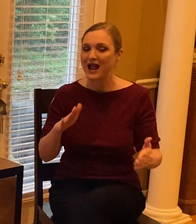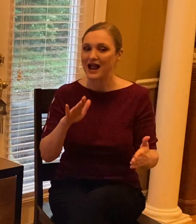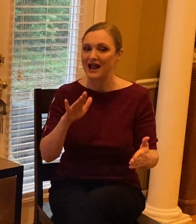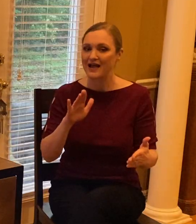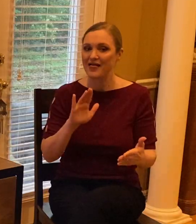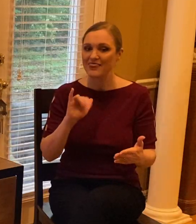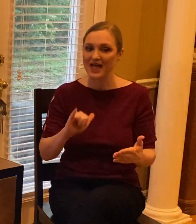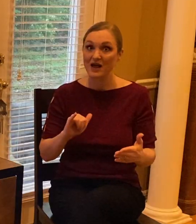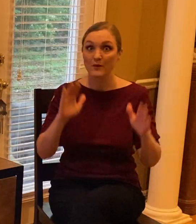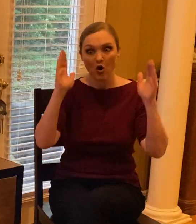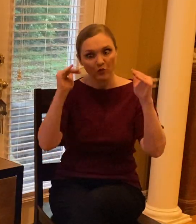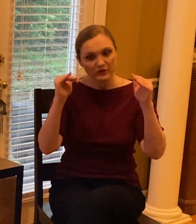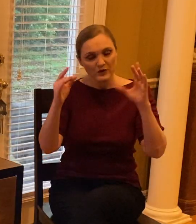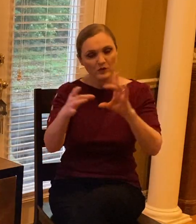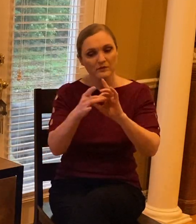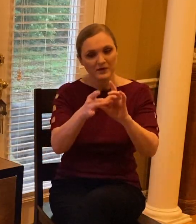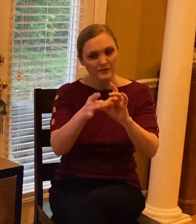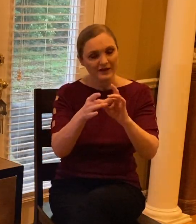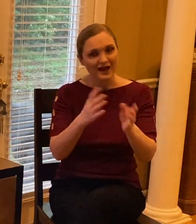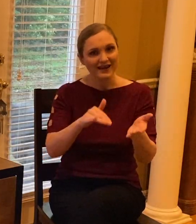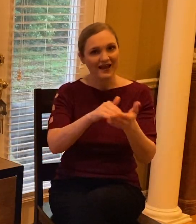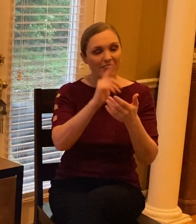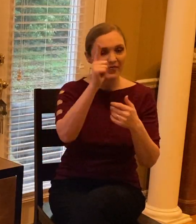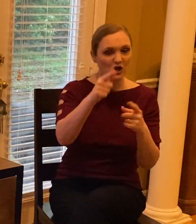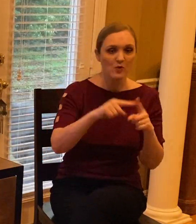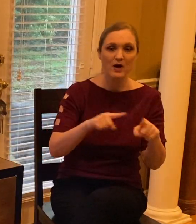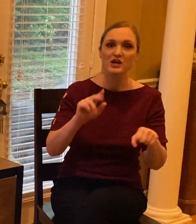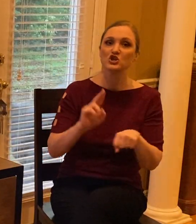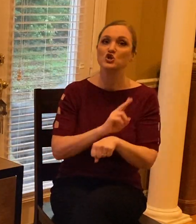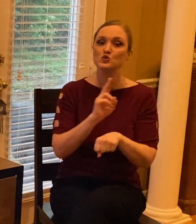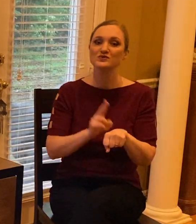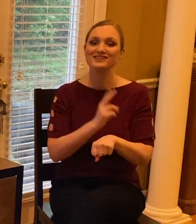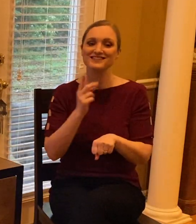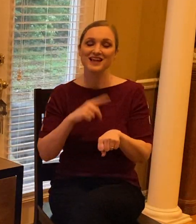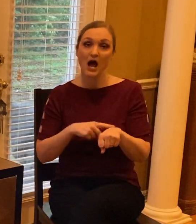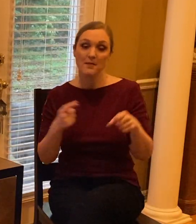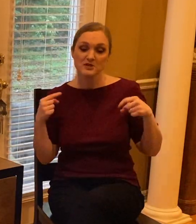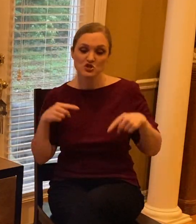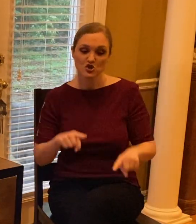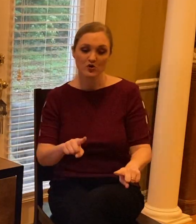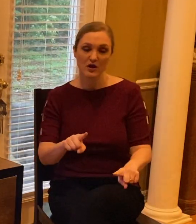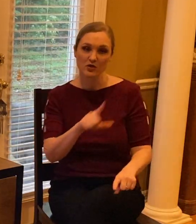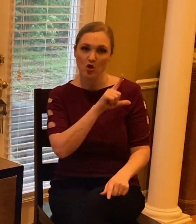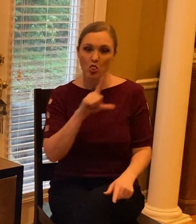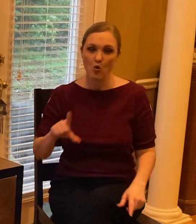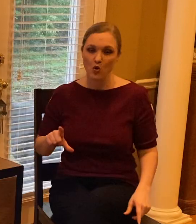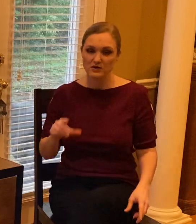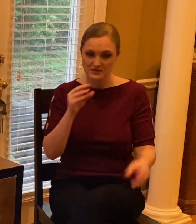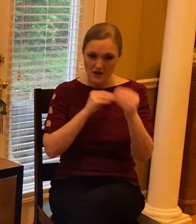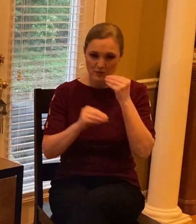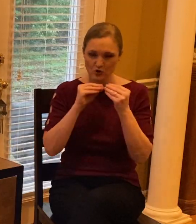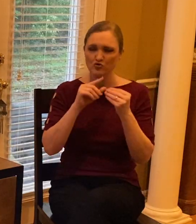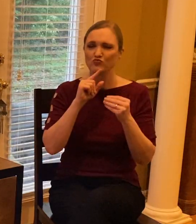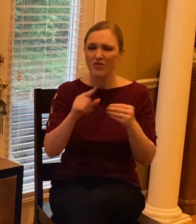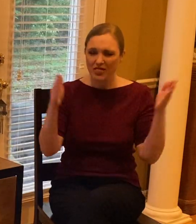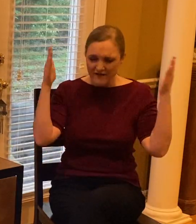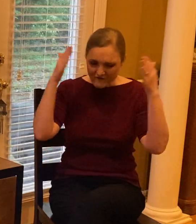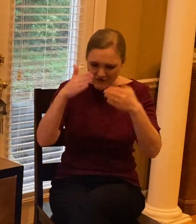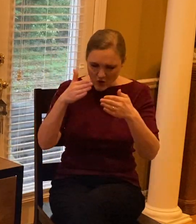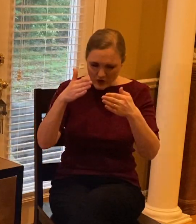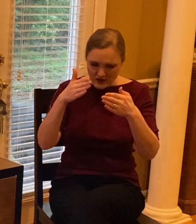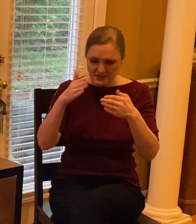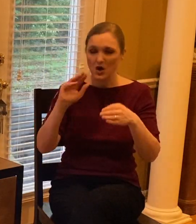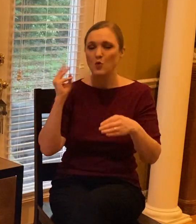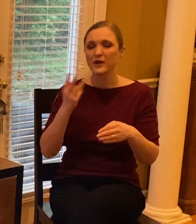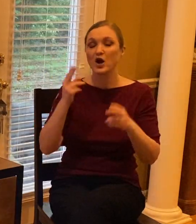hopefully will later. But using that time when we're observing the Lord's Supper to really focus on that we're honoring